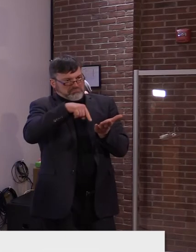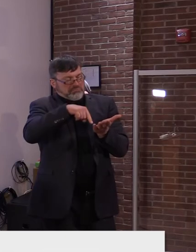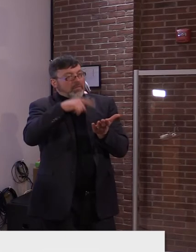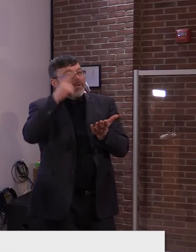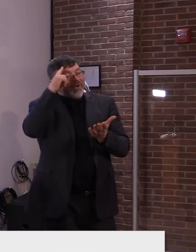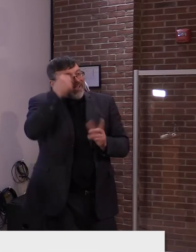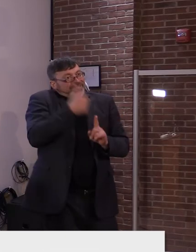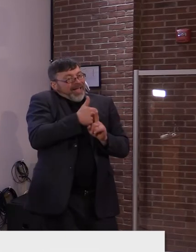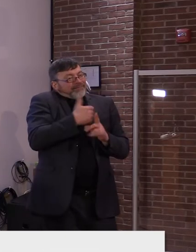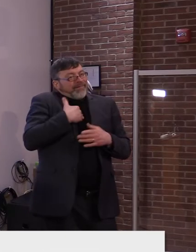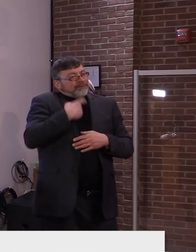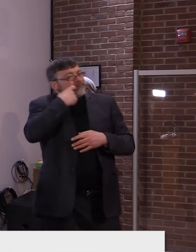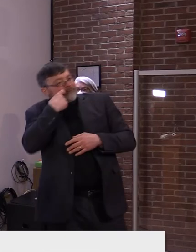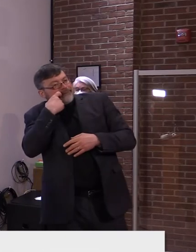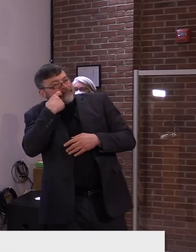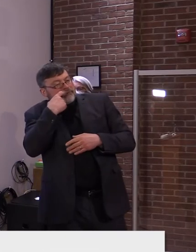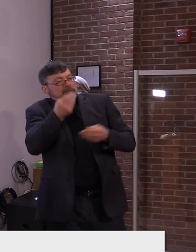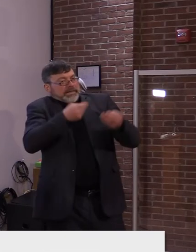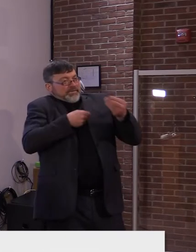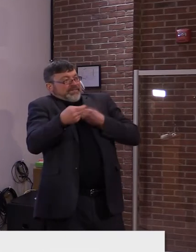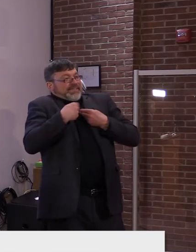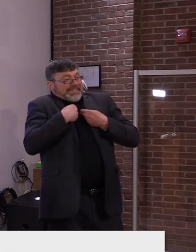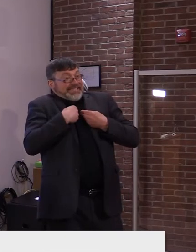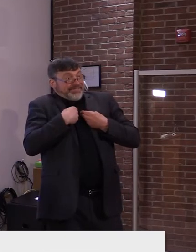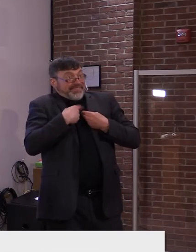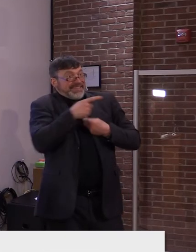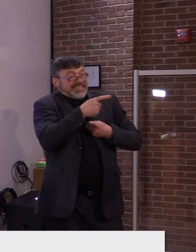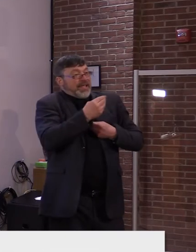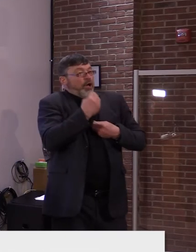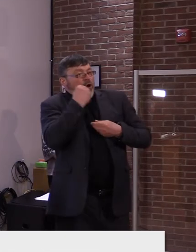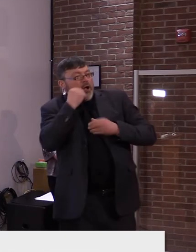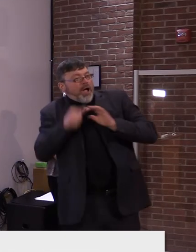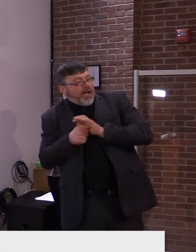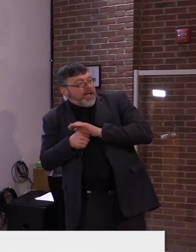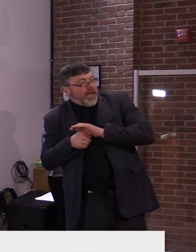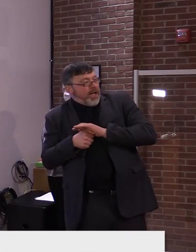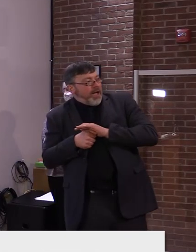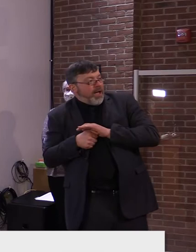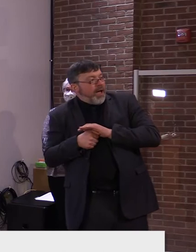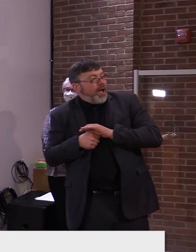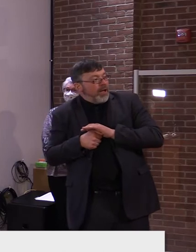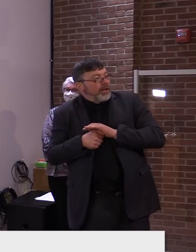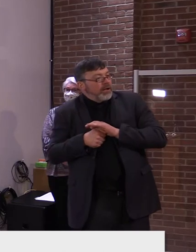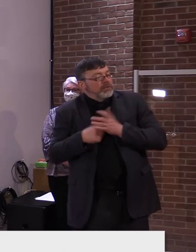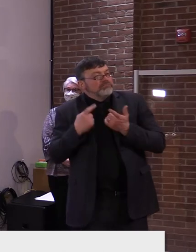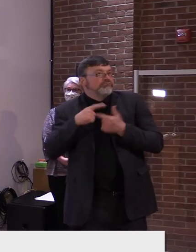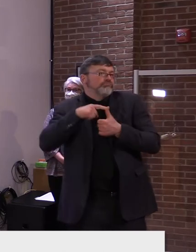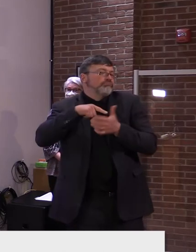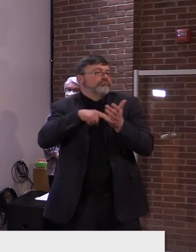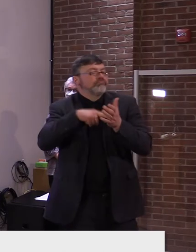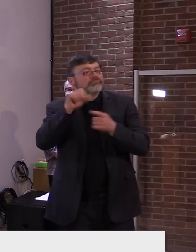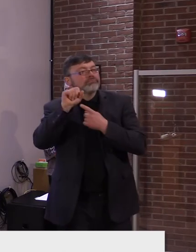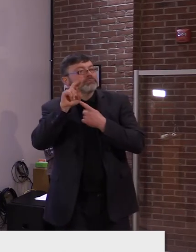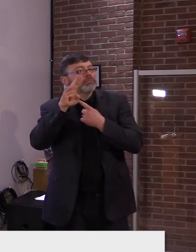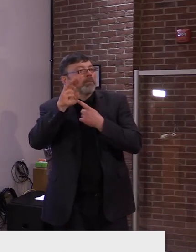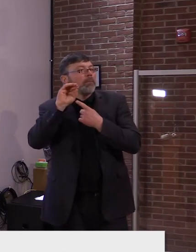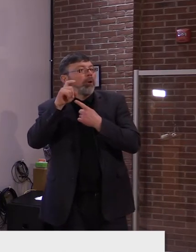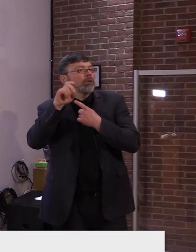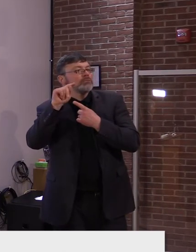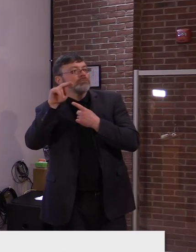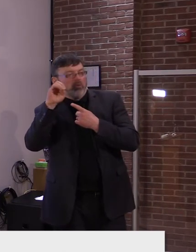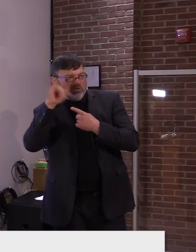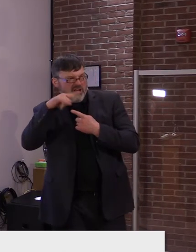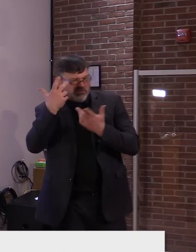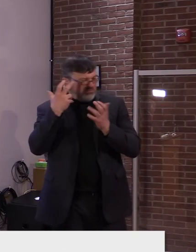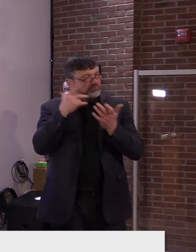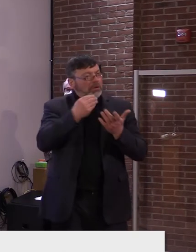for addiction purposes, get various drugs in terms of helping them get through the